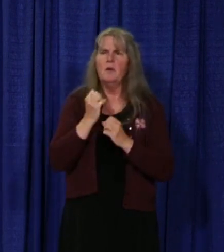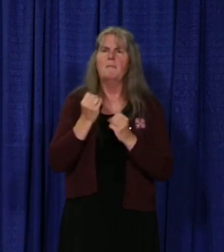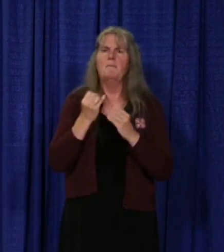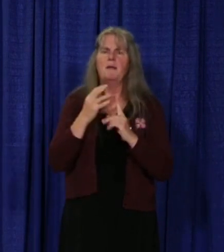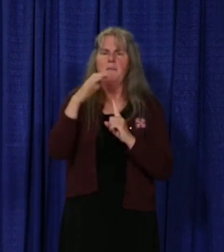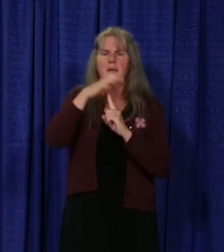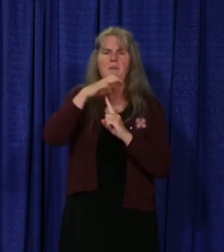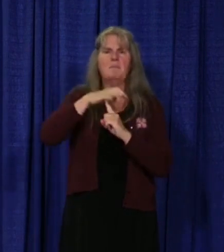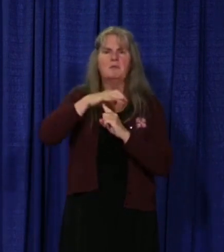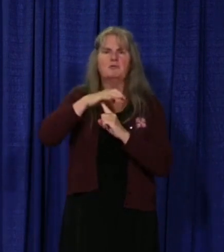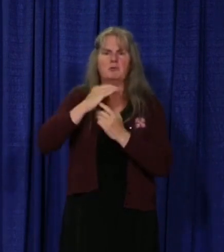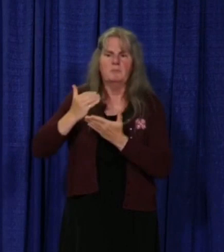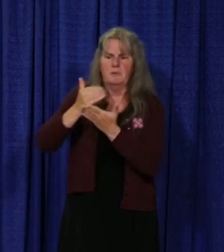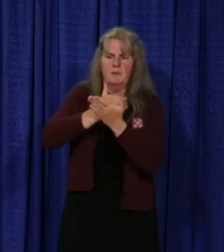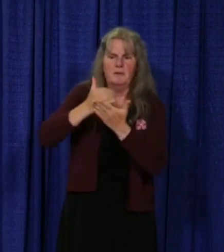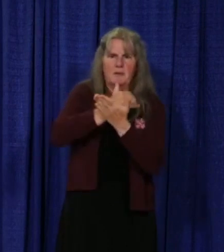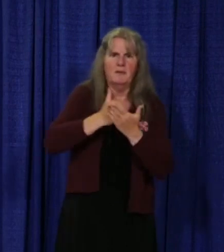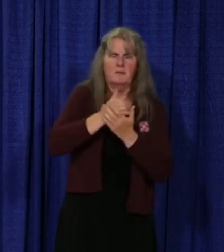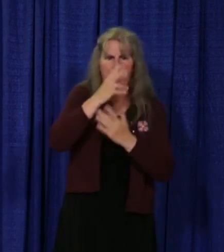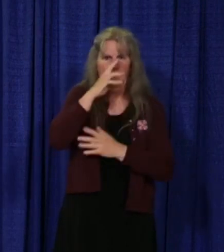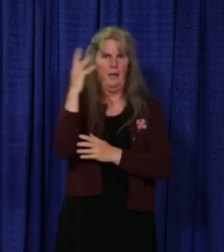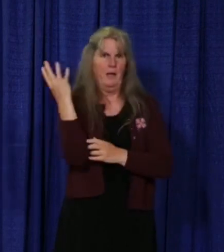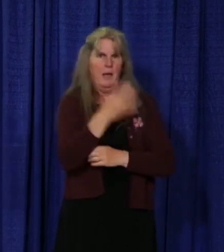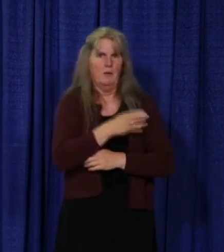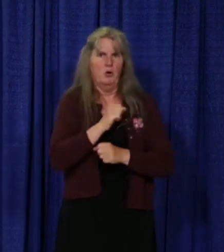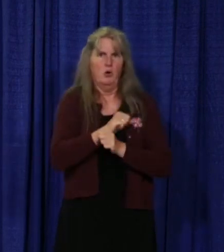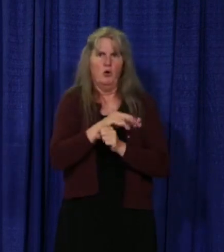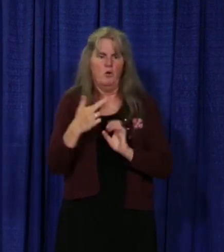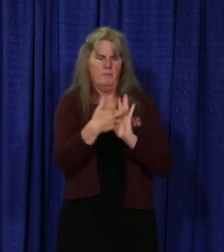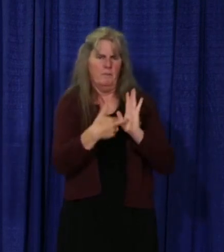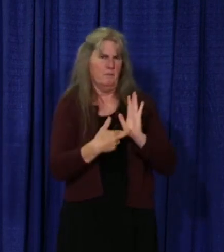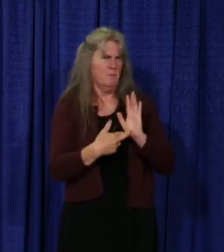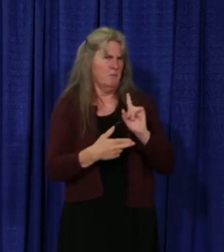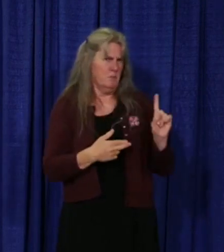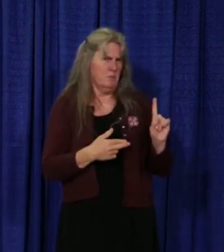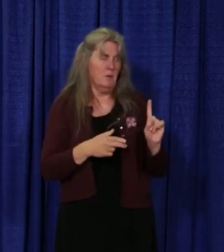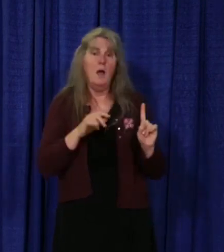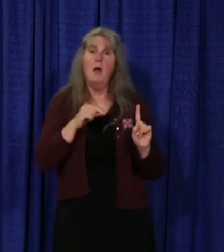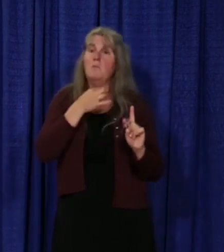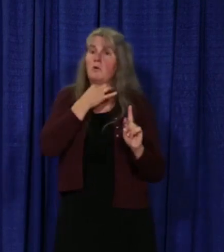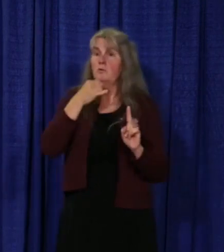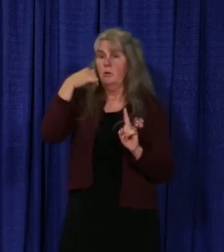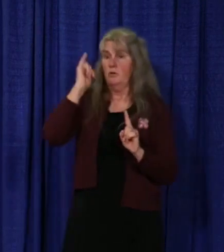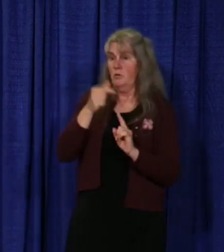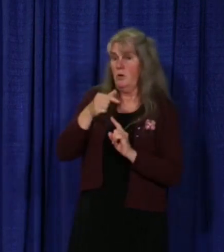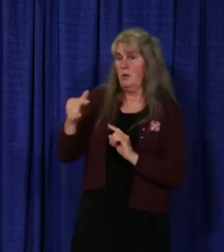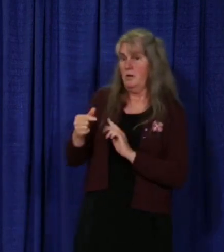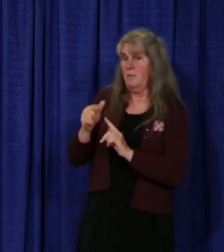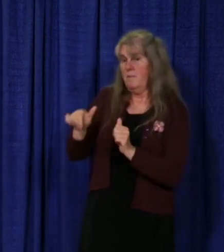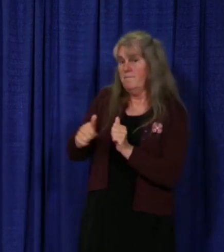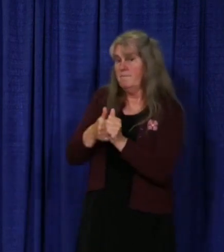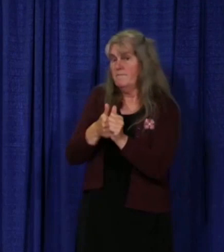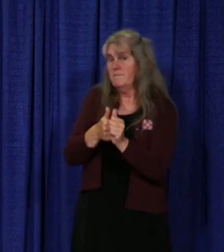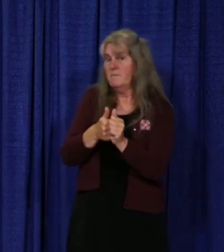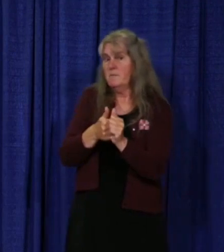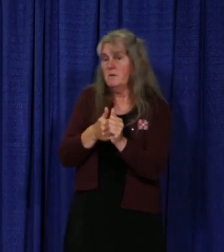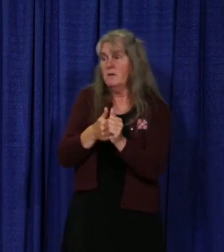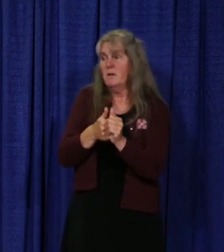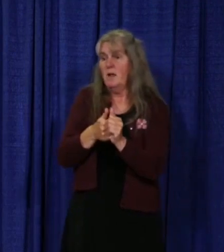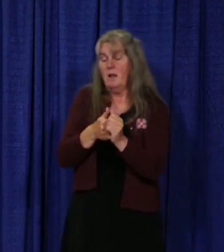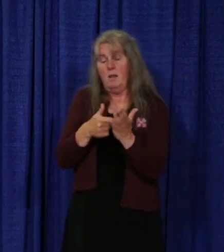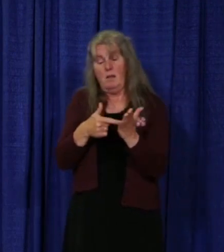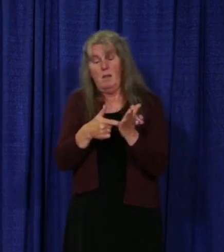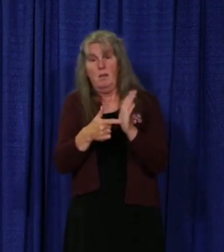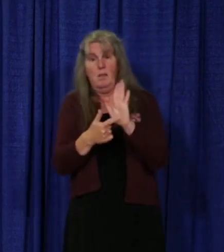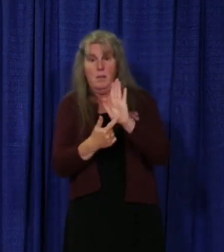pickers who are ignoring COVID-19 restrictions. I'm wondering if the Yukon government is following up on this report saying